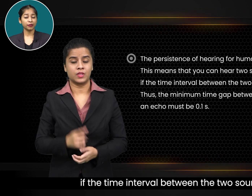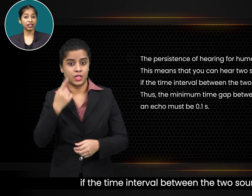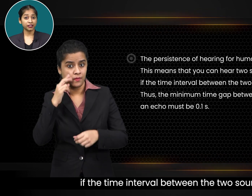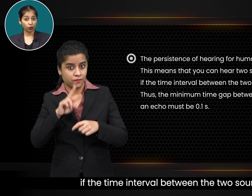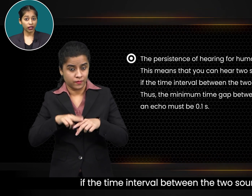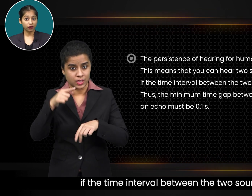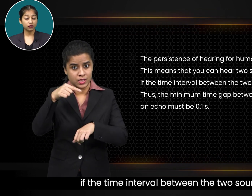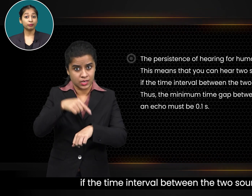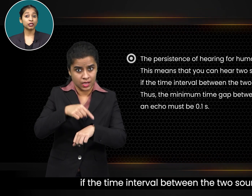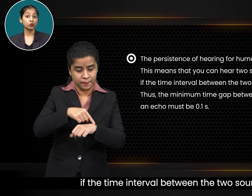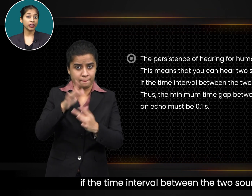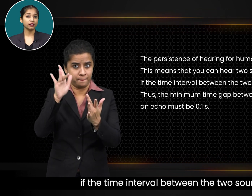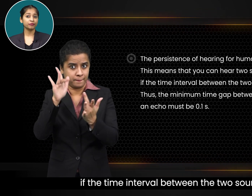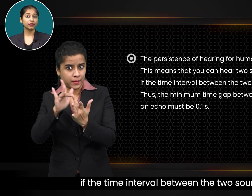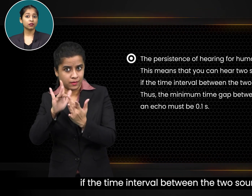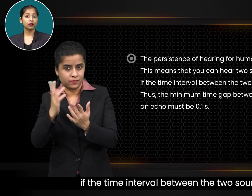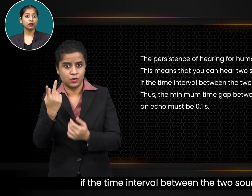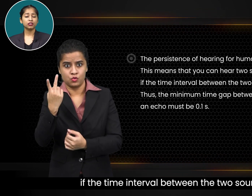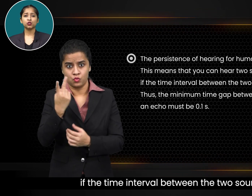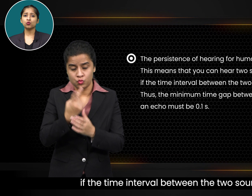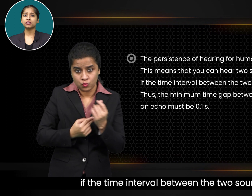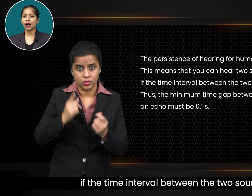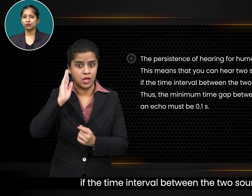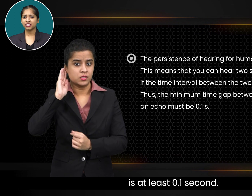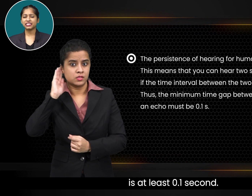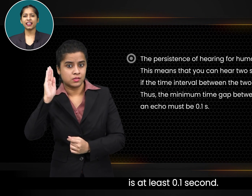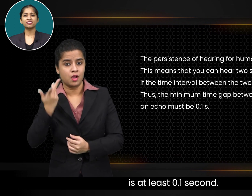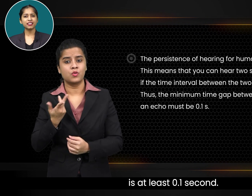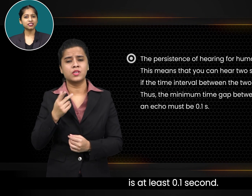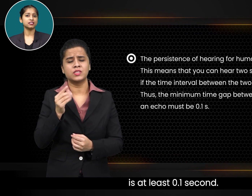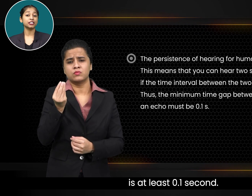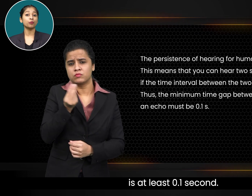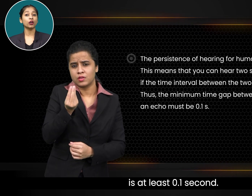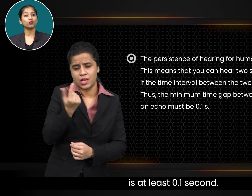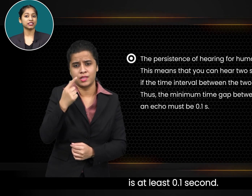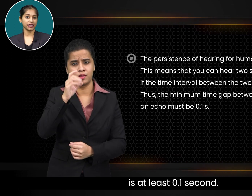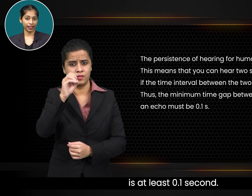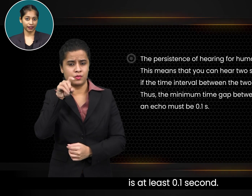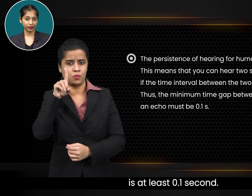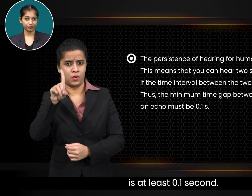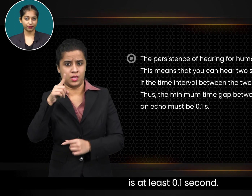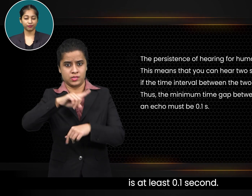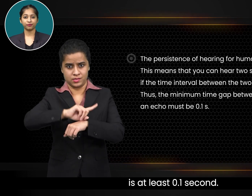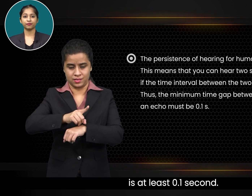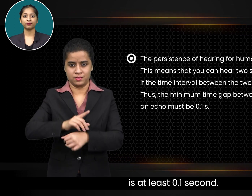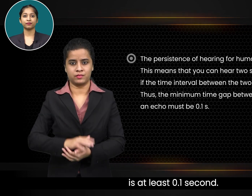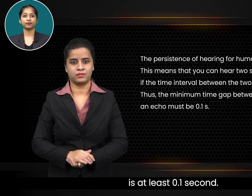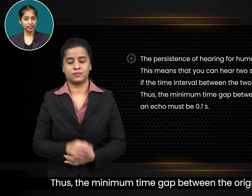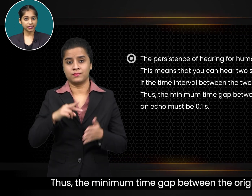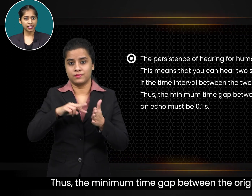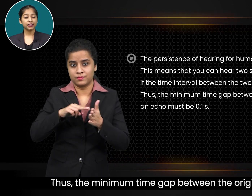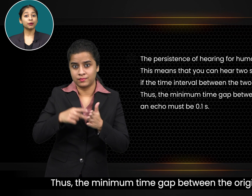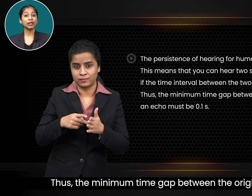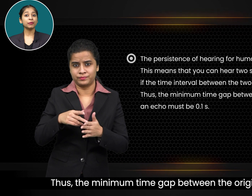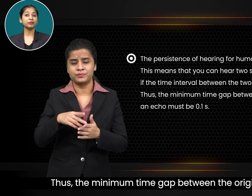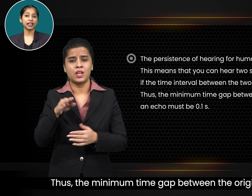the time interval between the two sounds is at least 0.1 second.